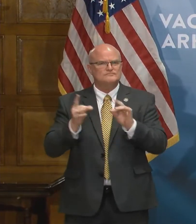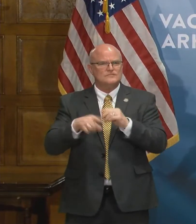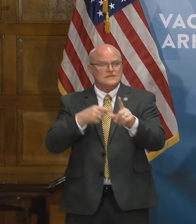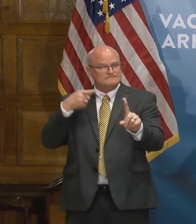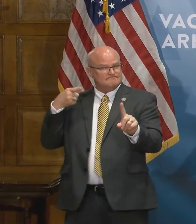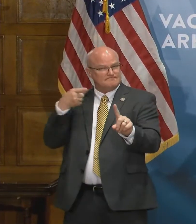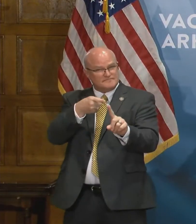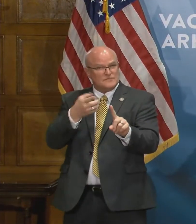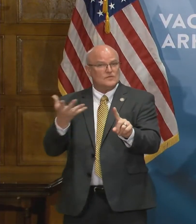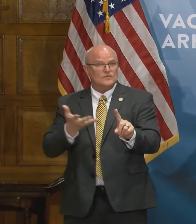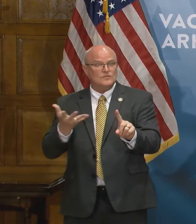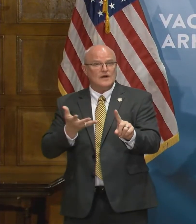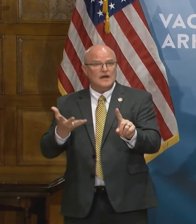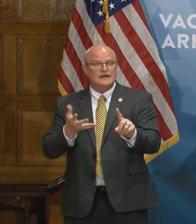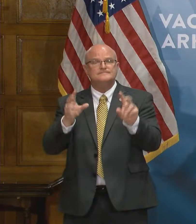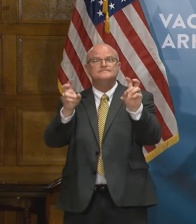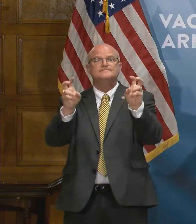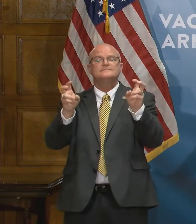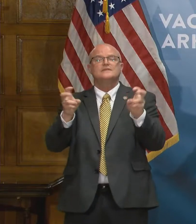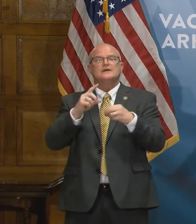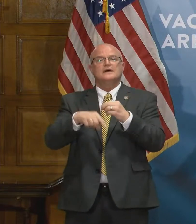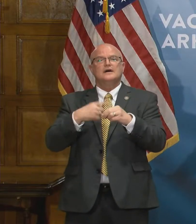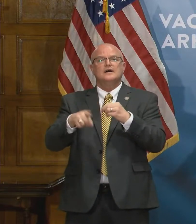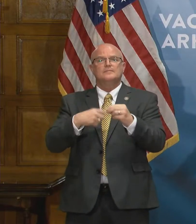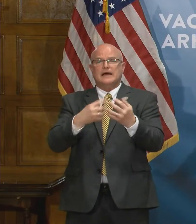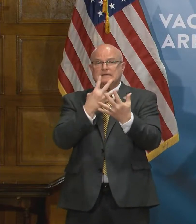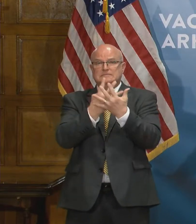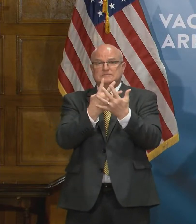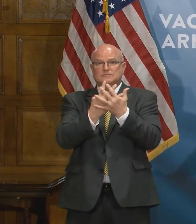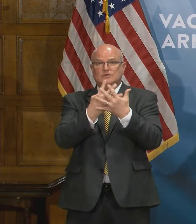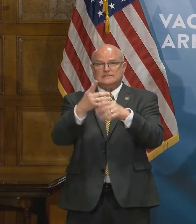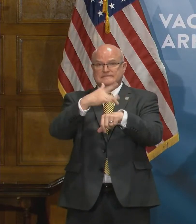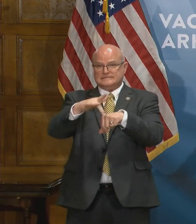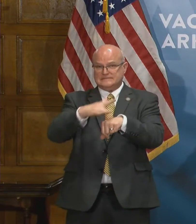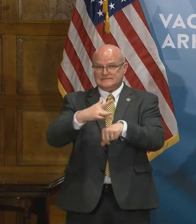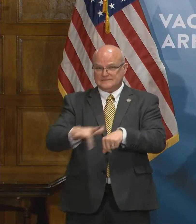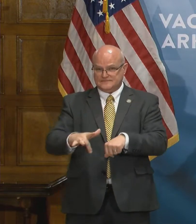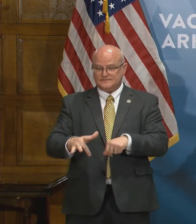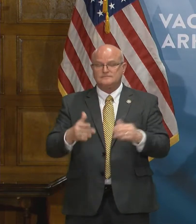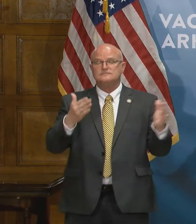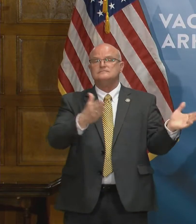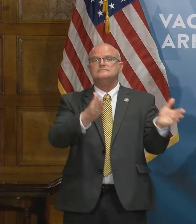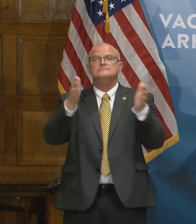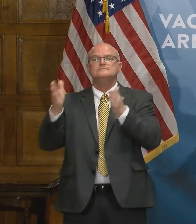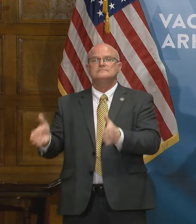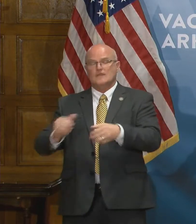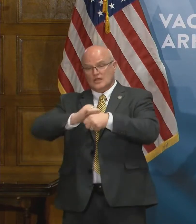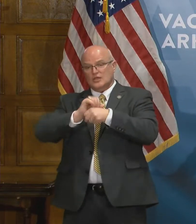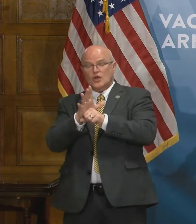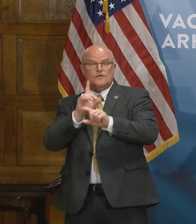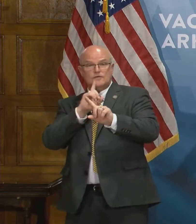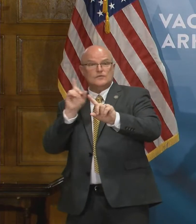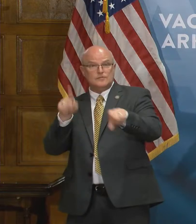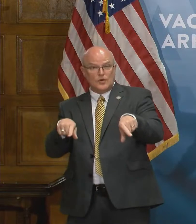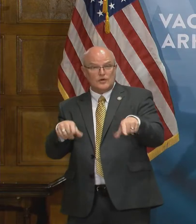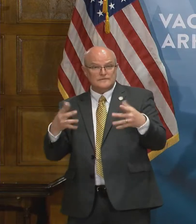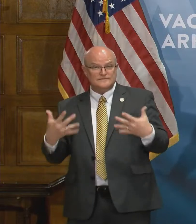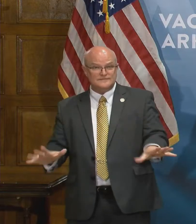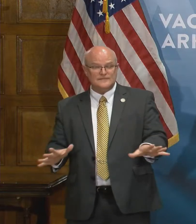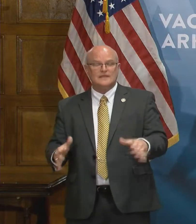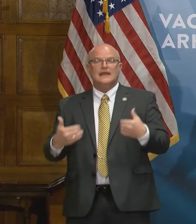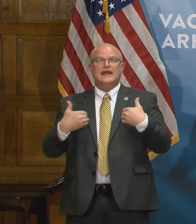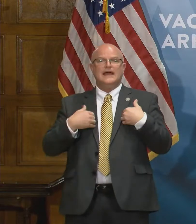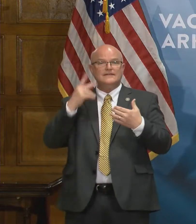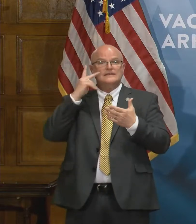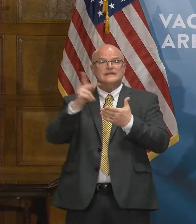I want to talk about the issue of prison space, and then secondly, we'll give our COVID report. I'm joined